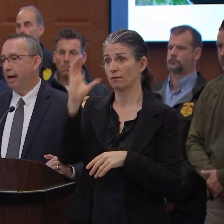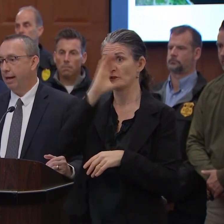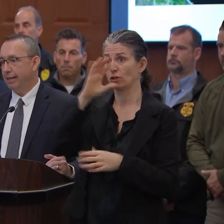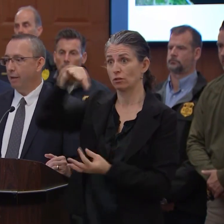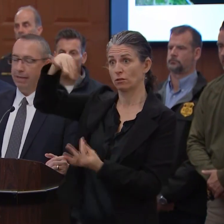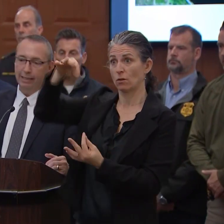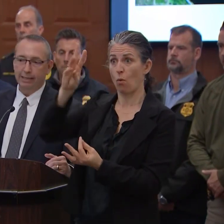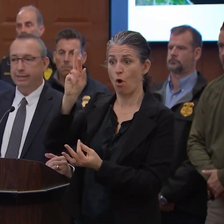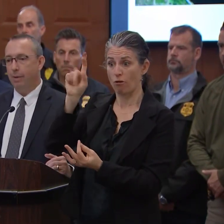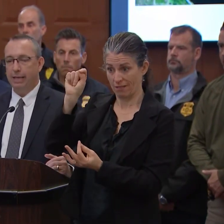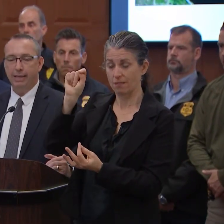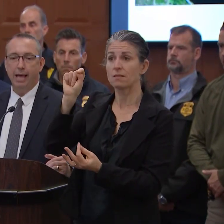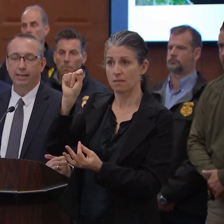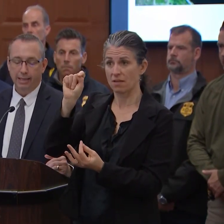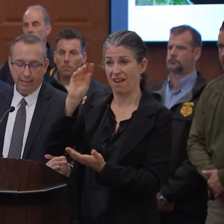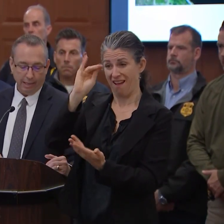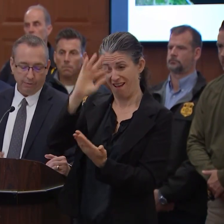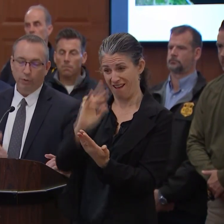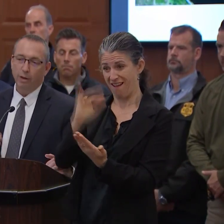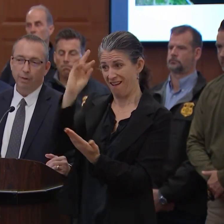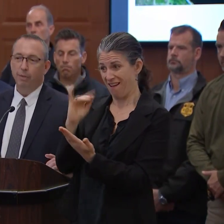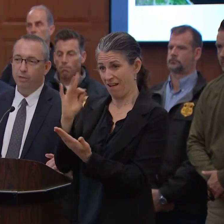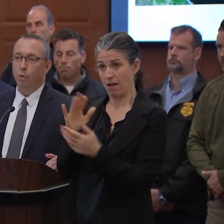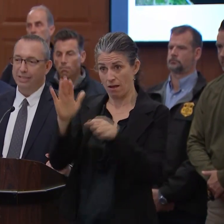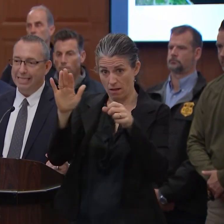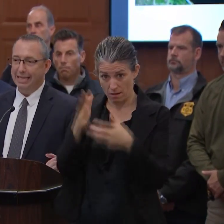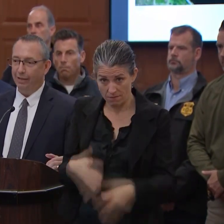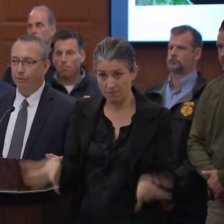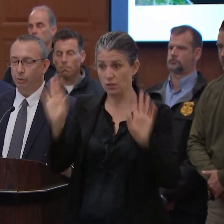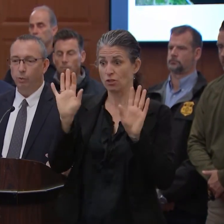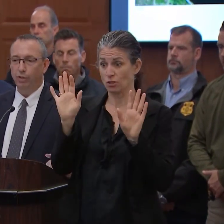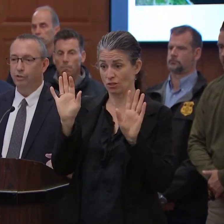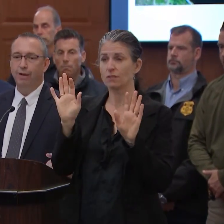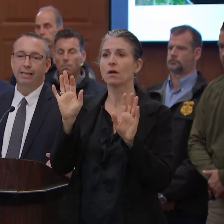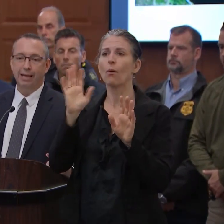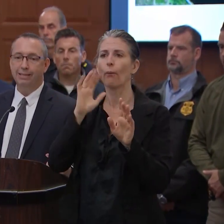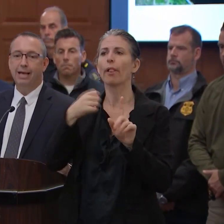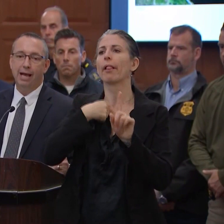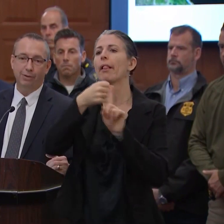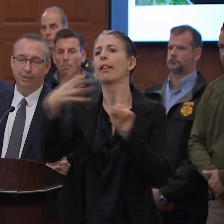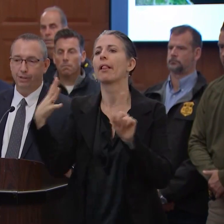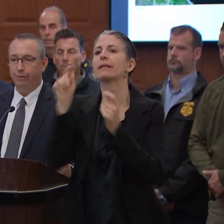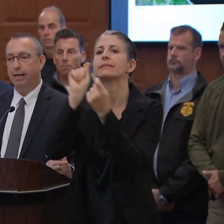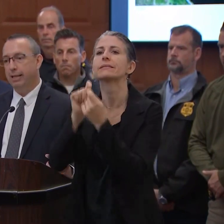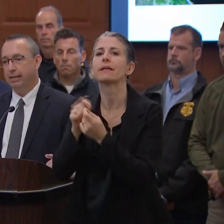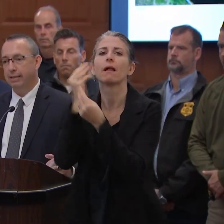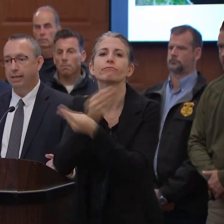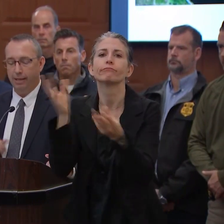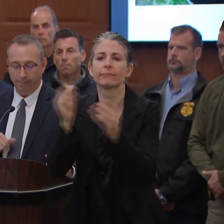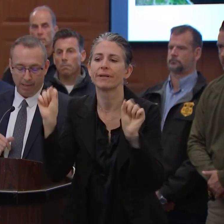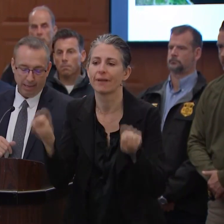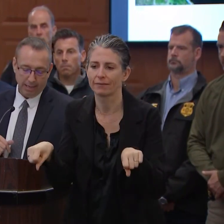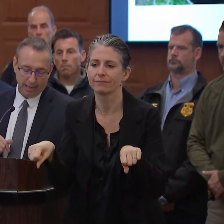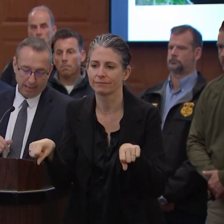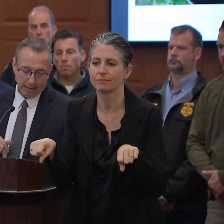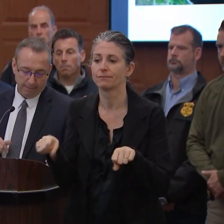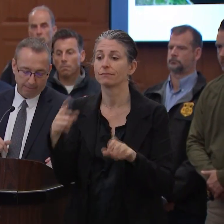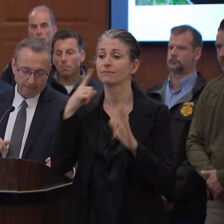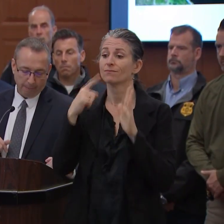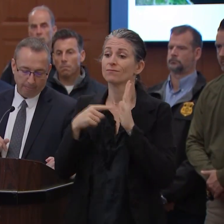we find, and how many of this, and how many of that? So that'll be much more detailed. So did you find guns in the house? Did you find guns on him?